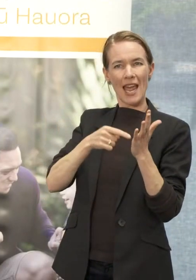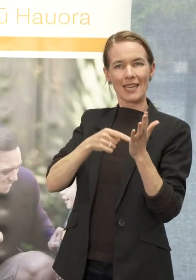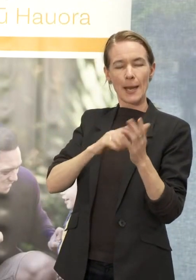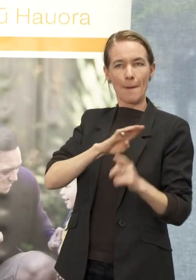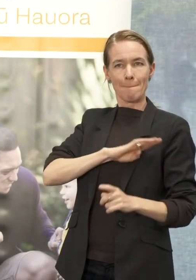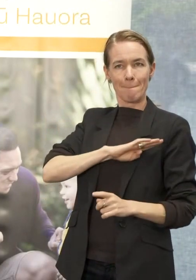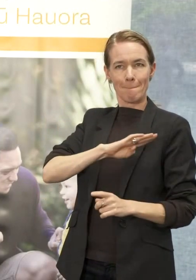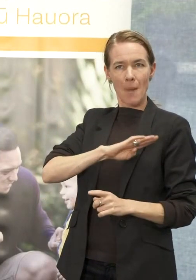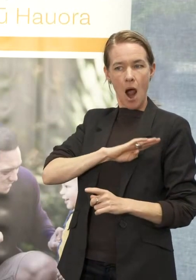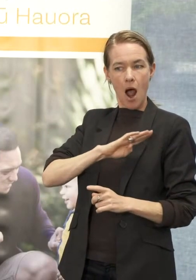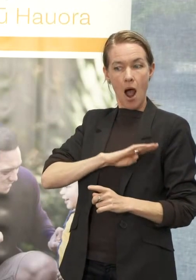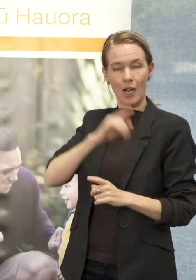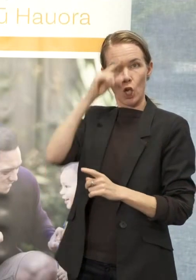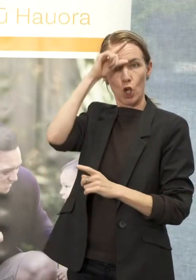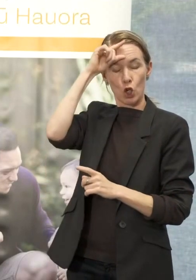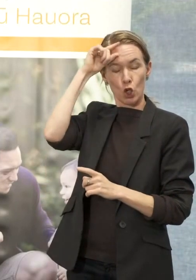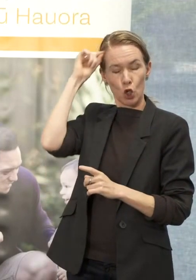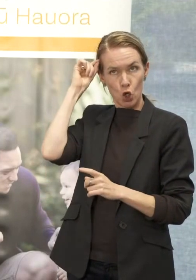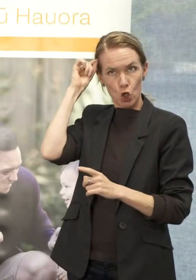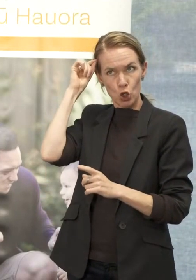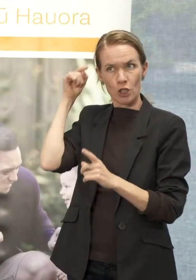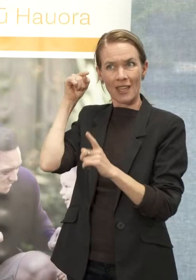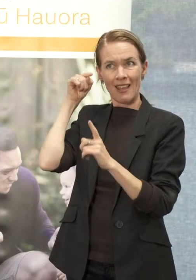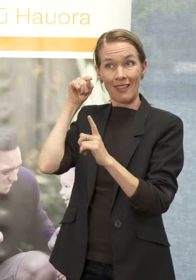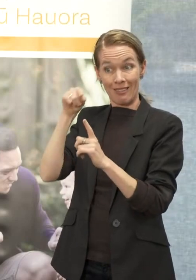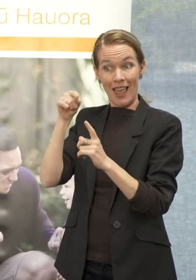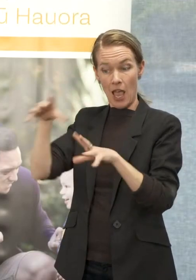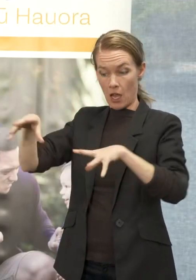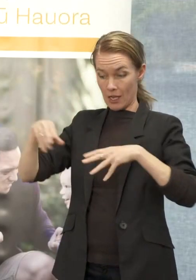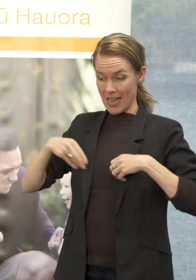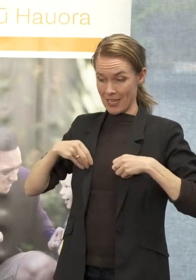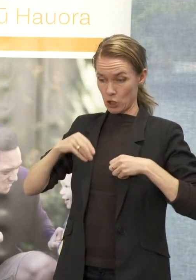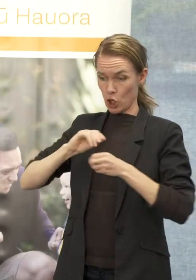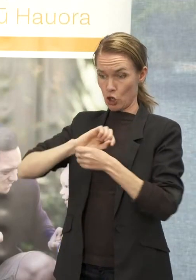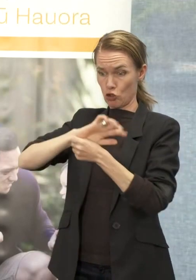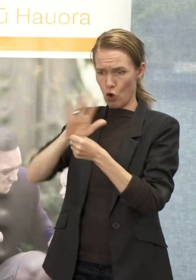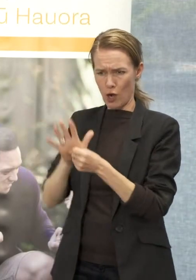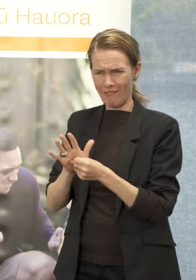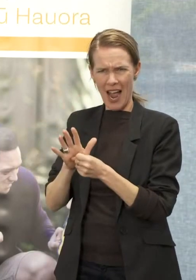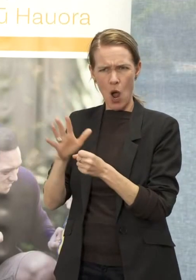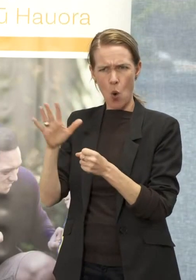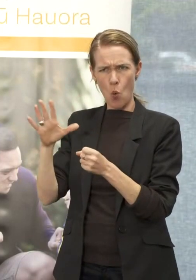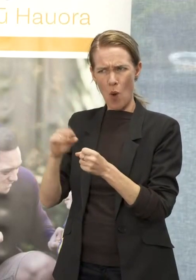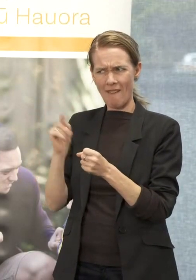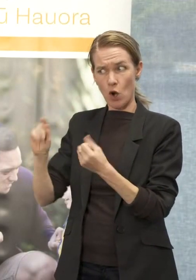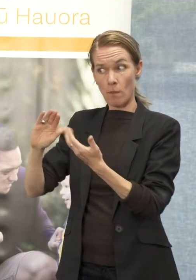you the wrong date and then that to be reported. But we,